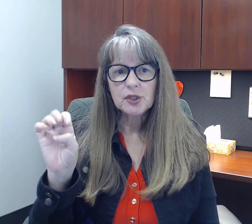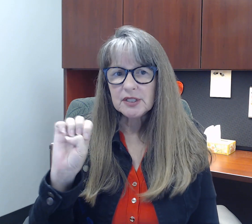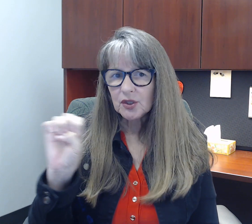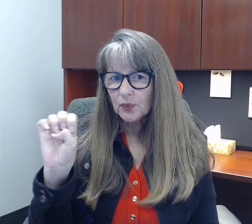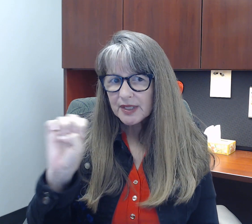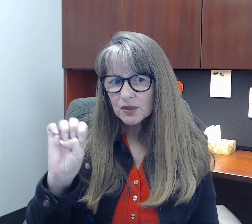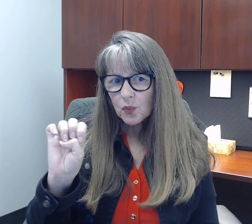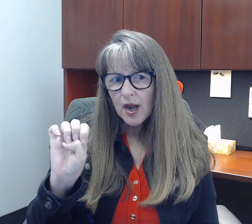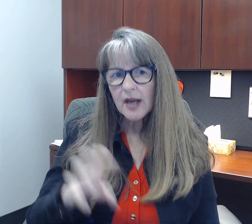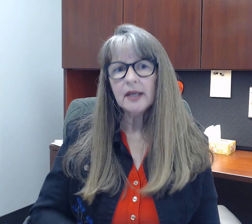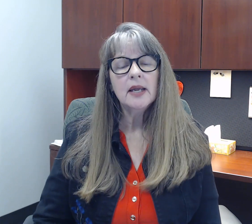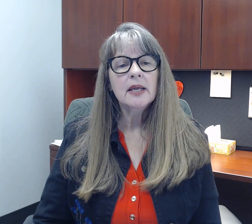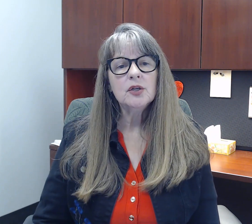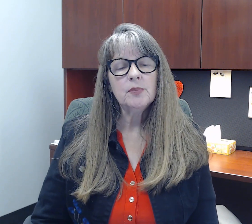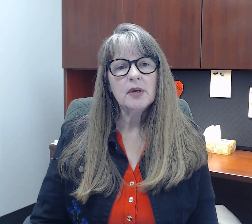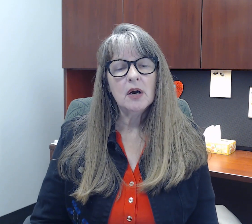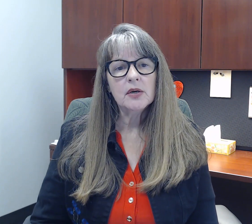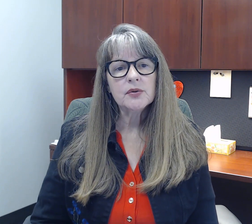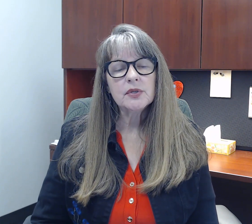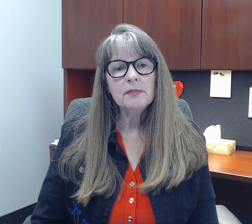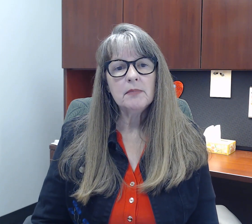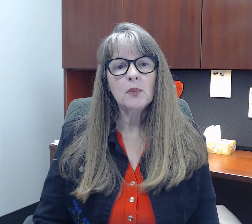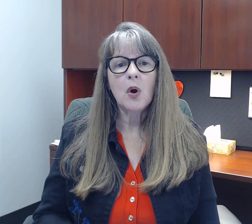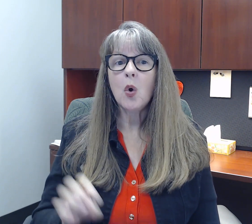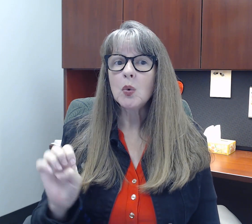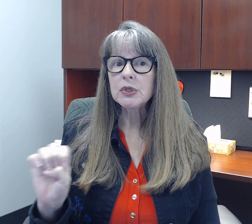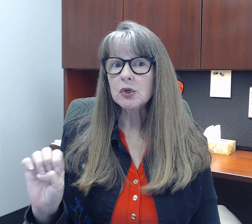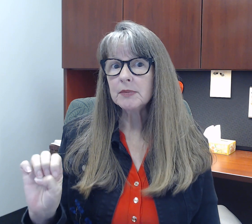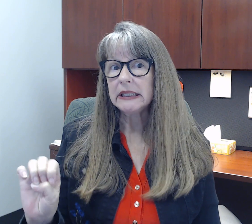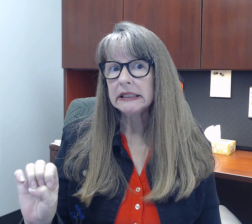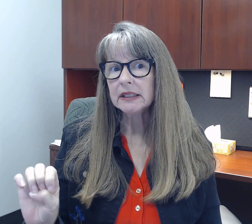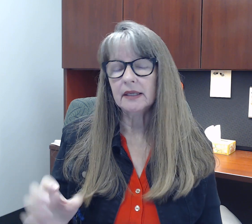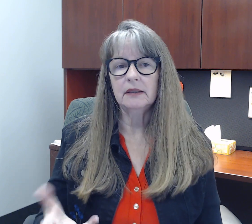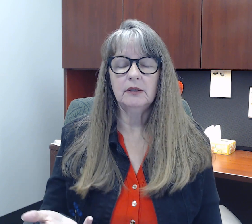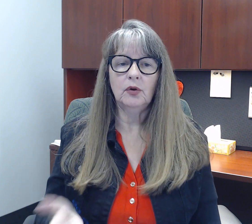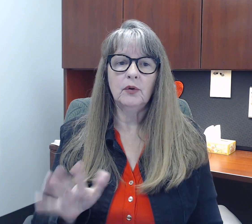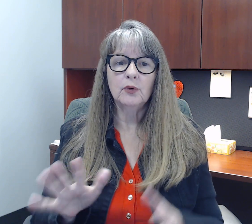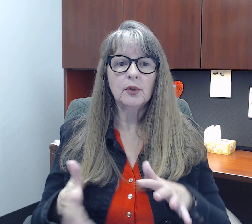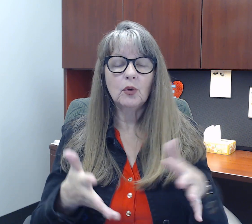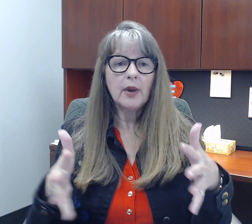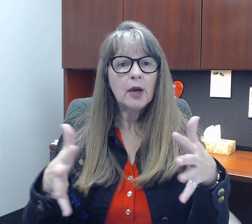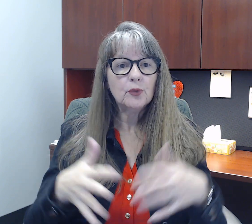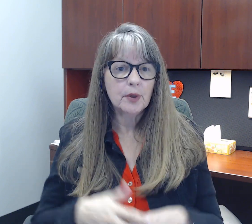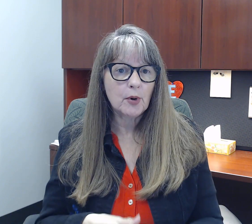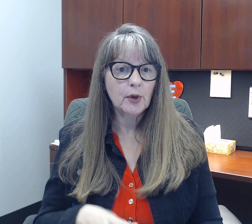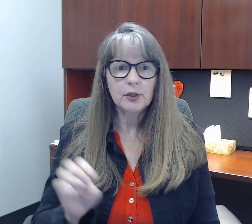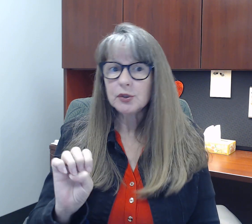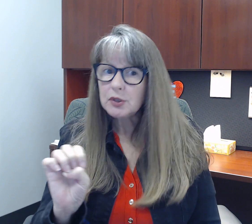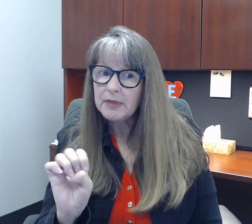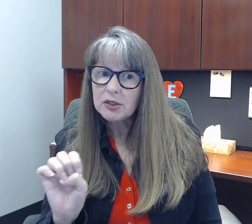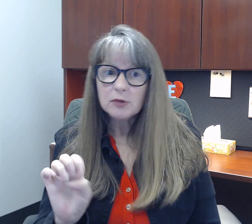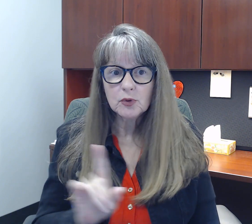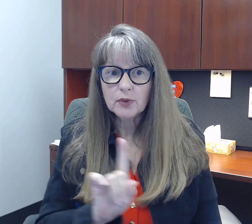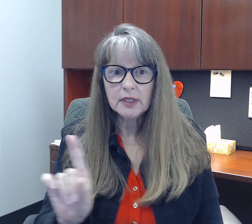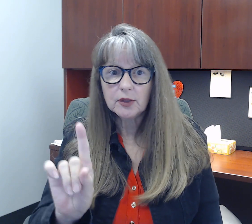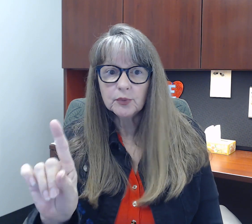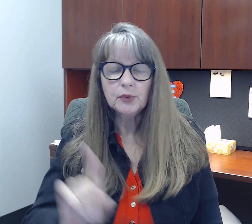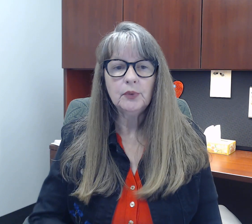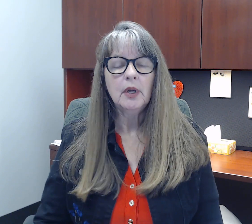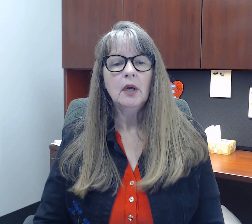and the reason why is because some people go, oh, excuse me, like, you know, you're in a crowd, you're at a party, excuse me, you're trying to get through, or you